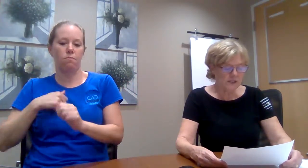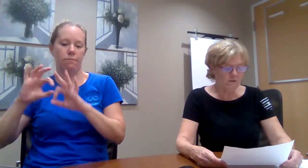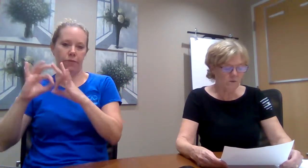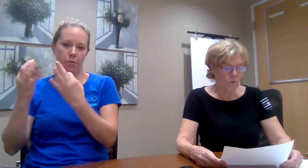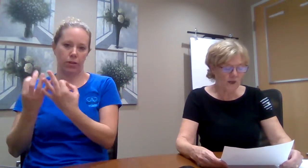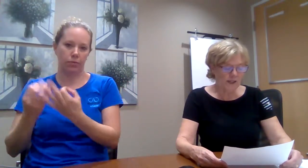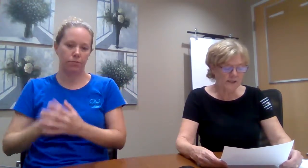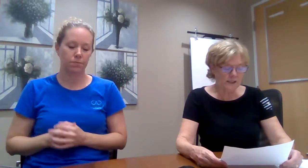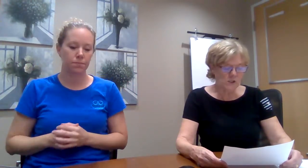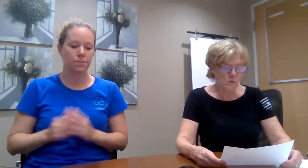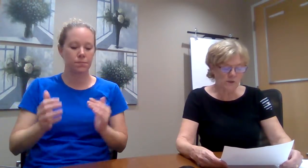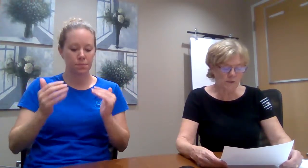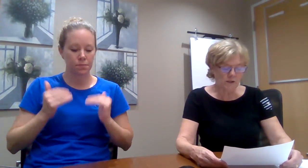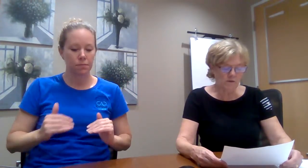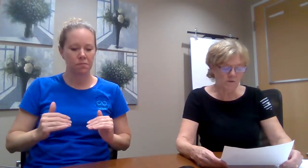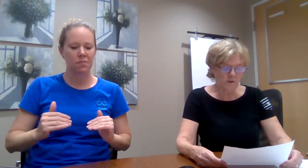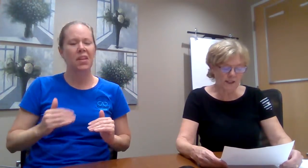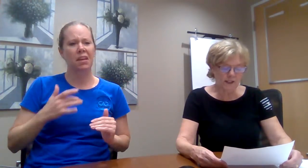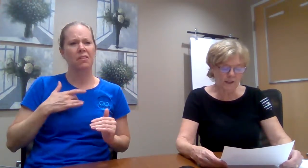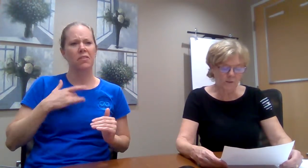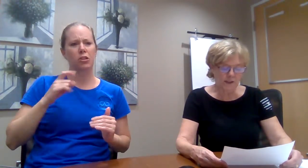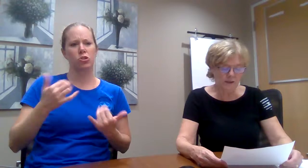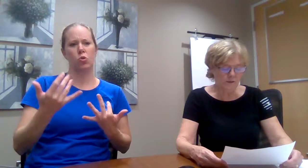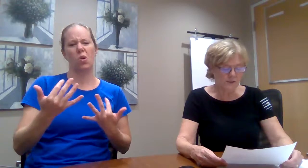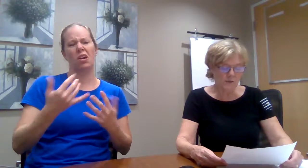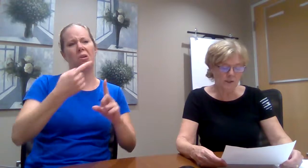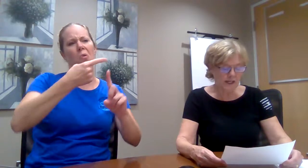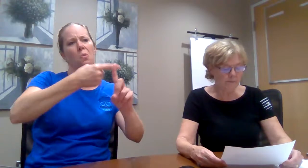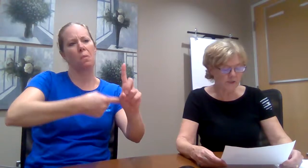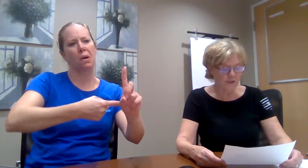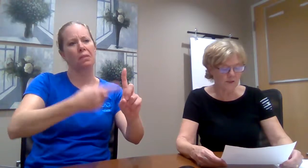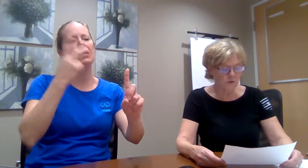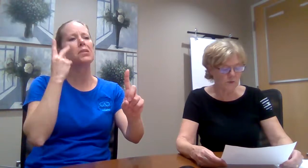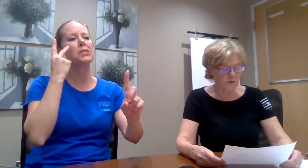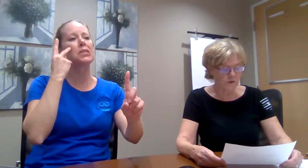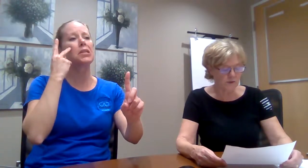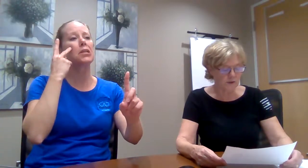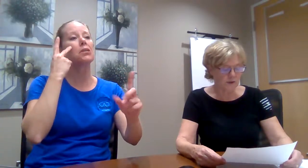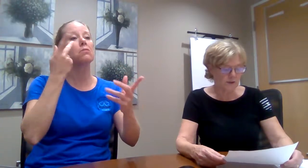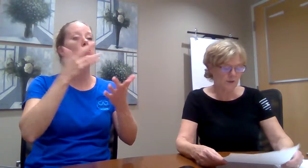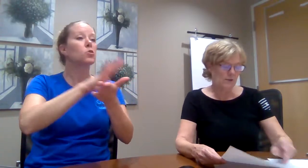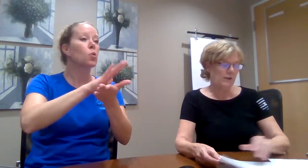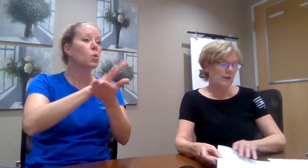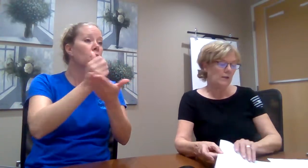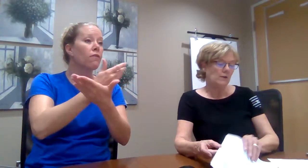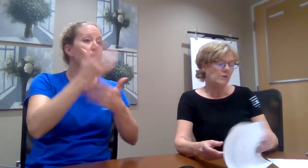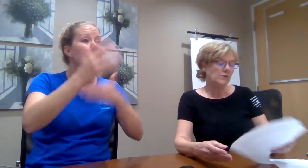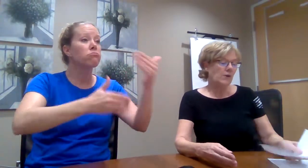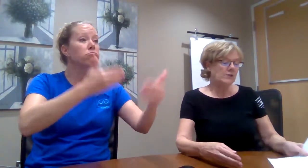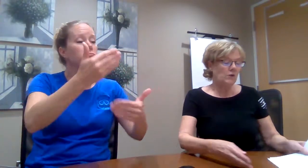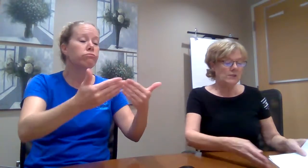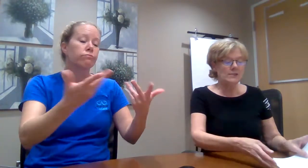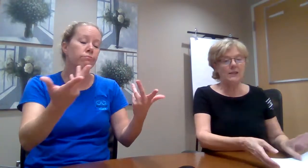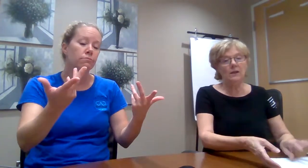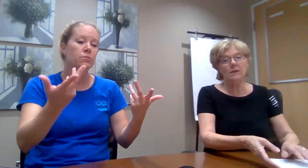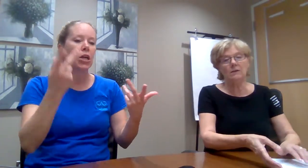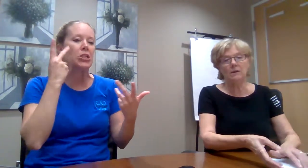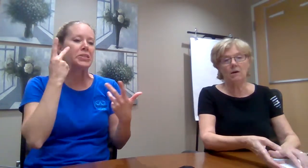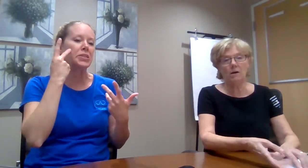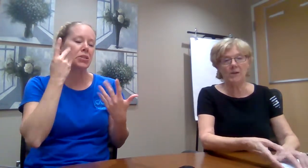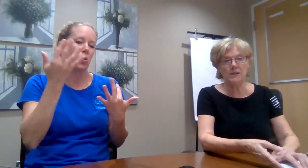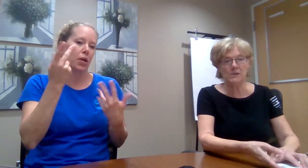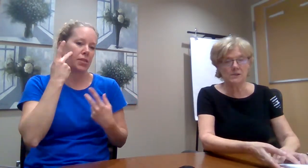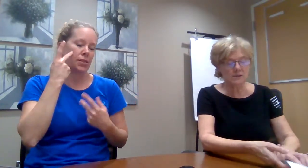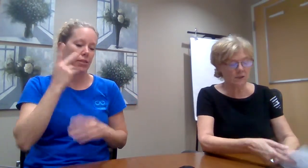Keep safe. Wait at least 1 month before letting anyone out. See what happens in the schools. So as you can see,